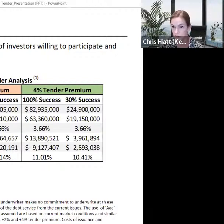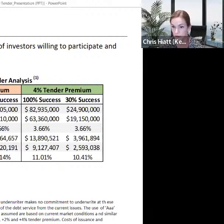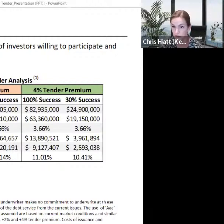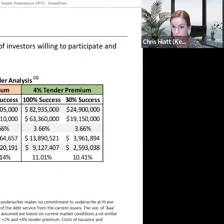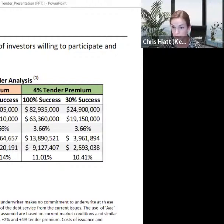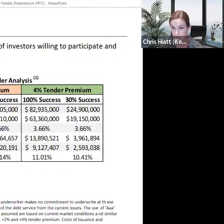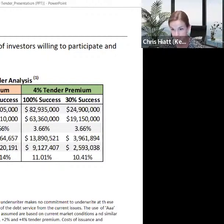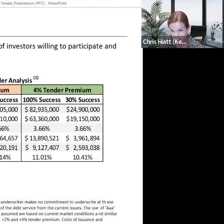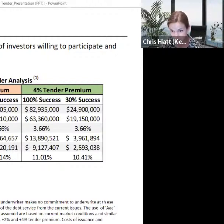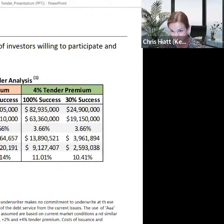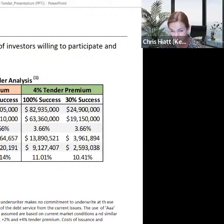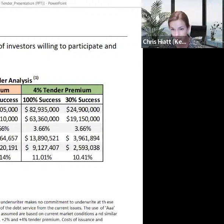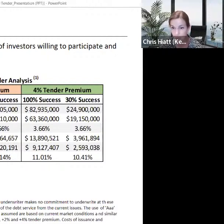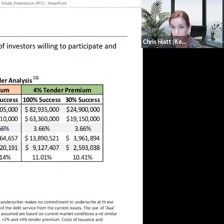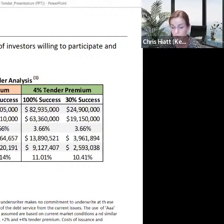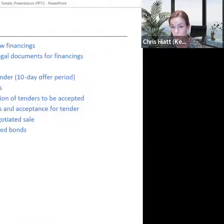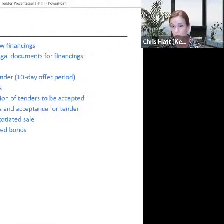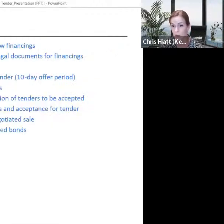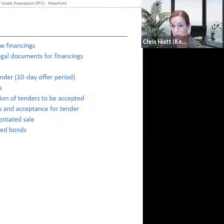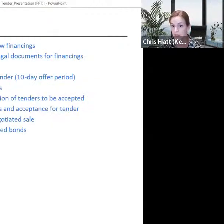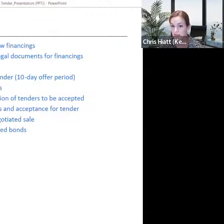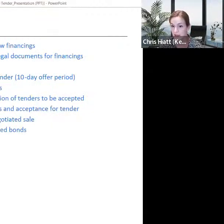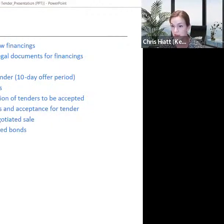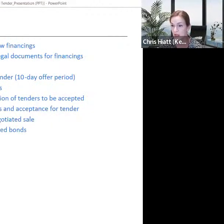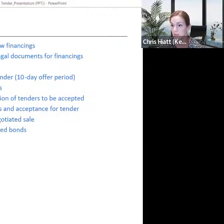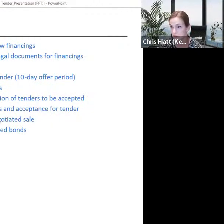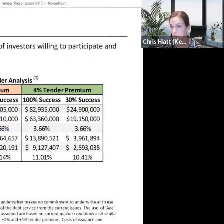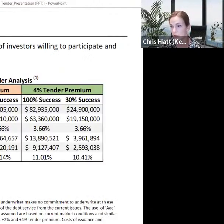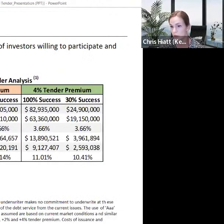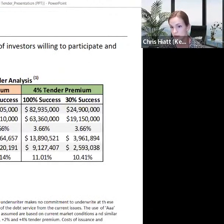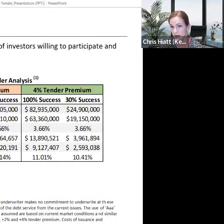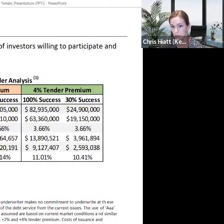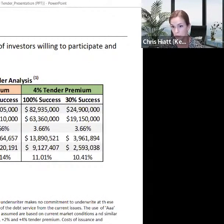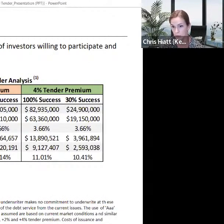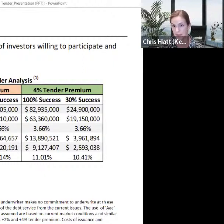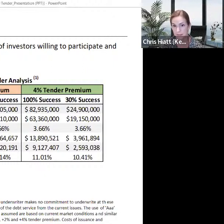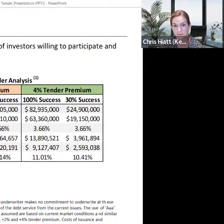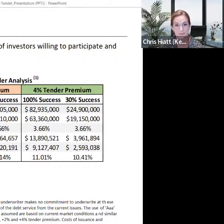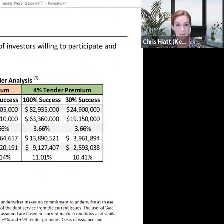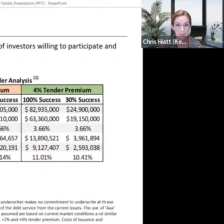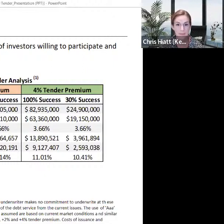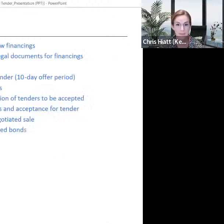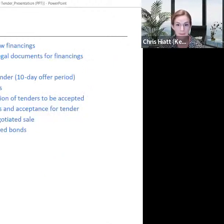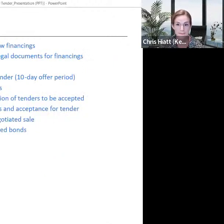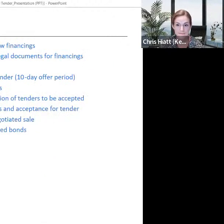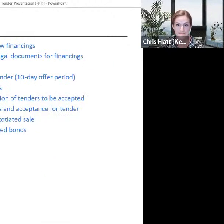save your taxpayers money. So we plan to have an update for you at the next board meeting.